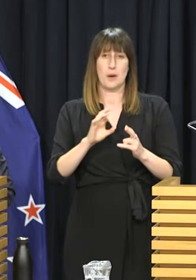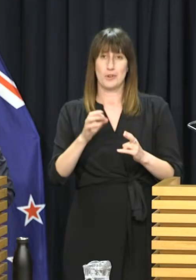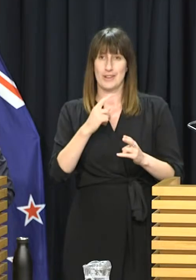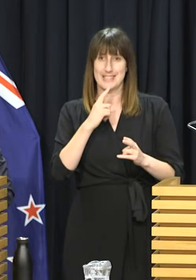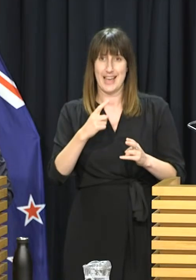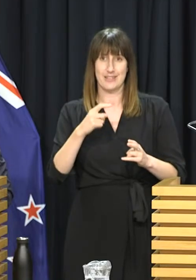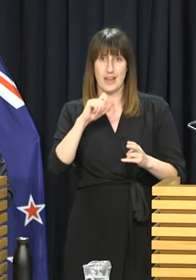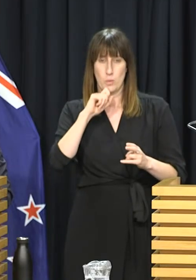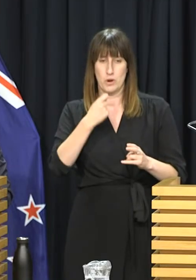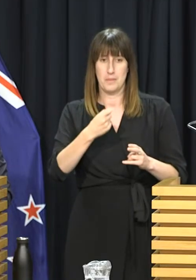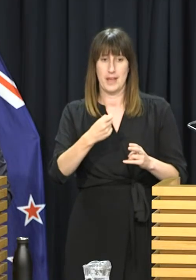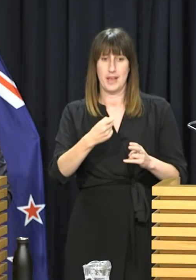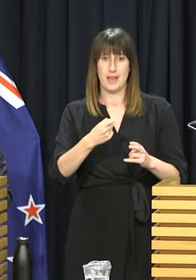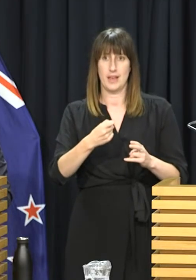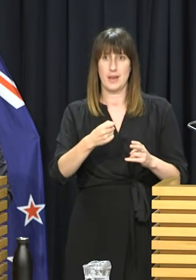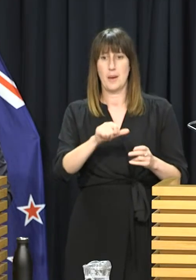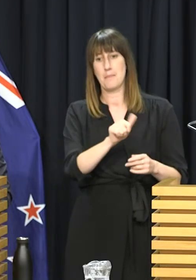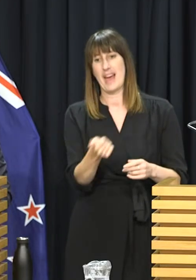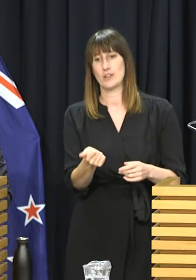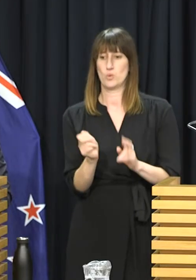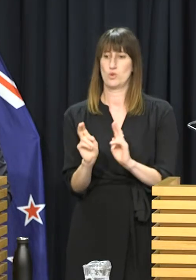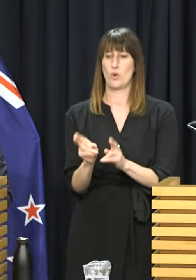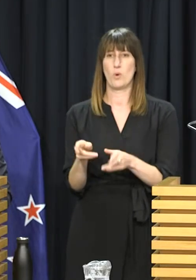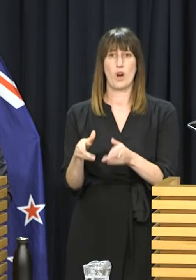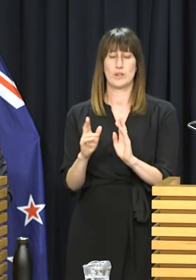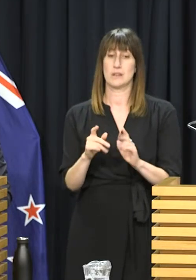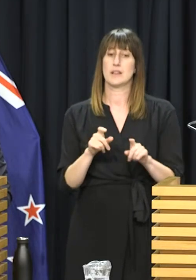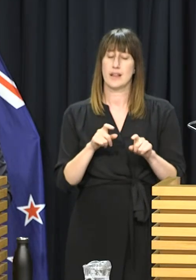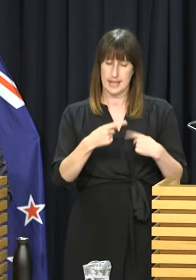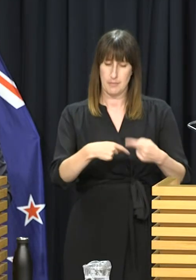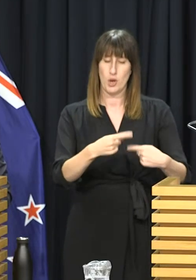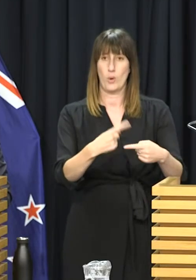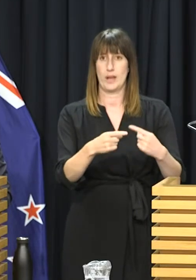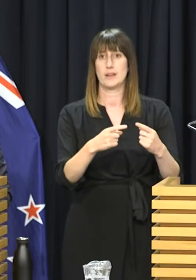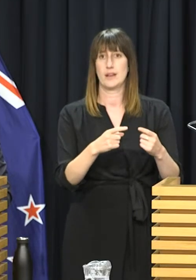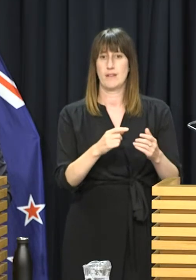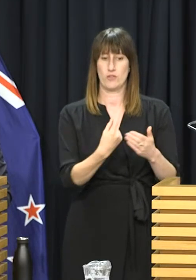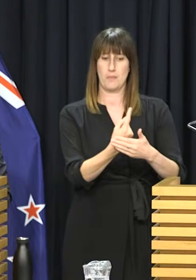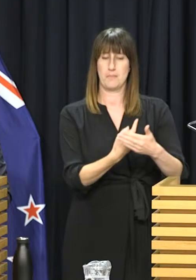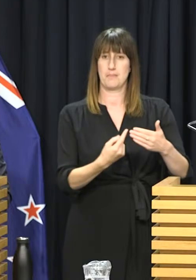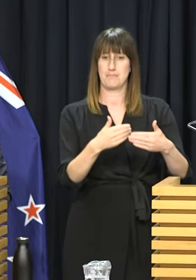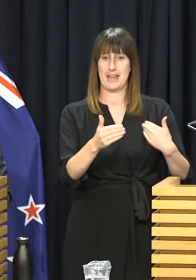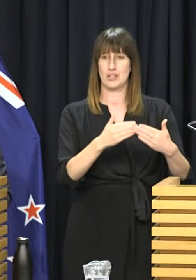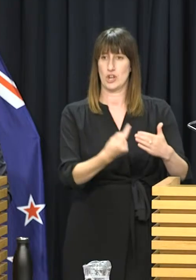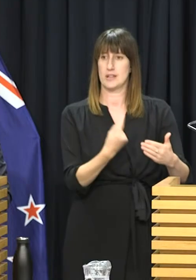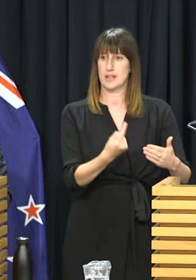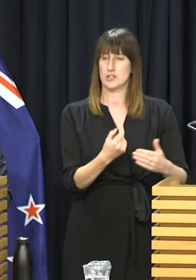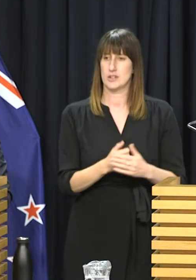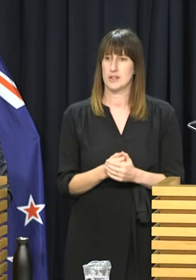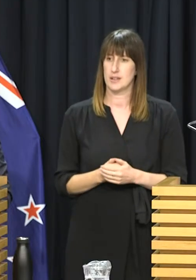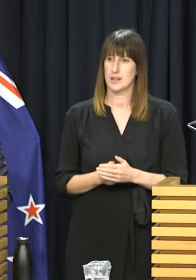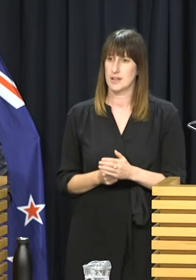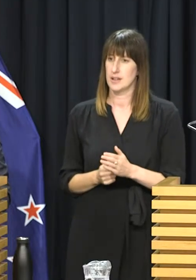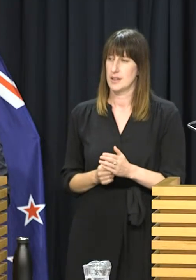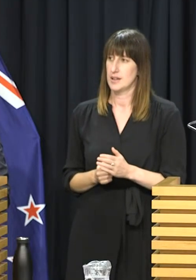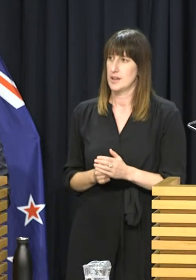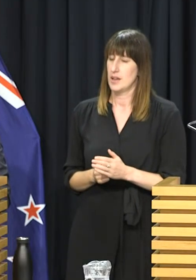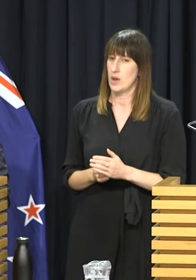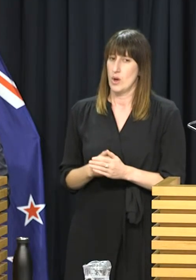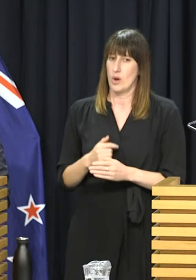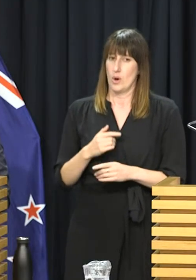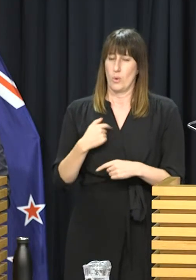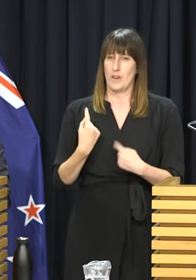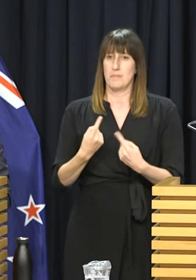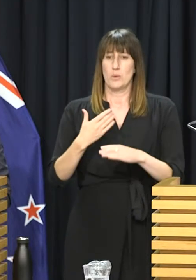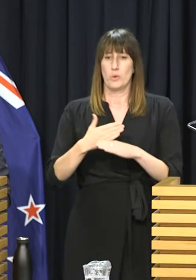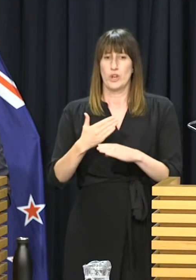to mitigate that prospective risk, the total number of available MIQ spaces may shrink? Yeah, so we've been doing some work